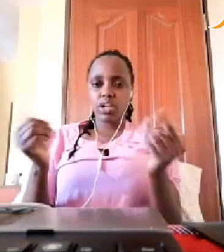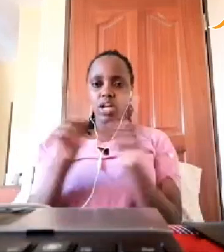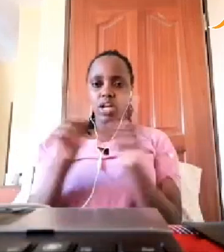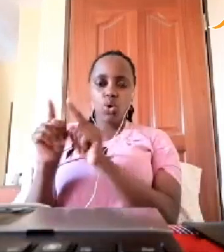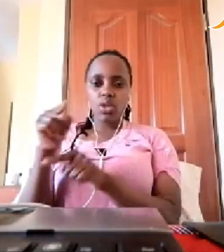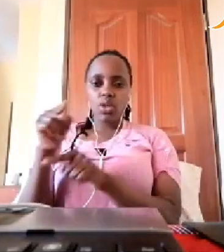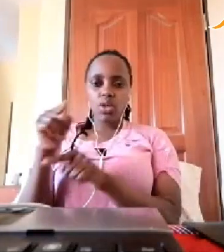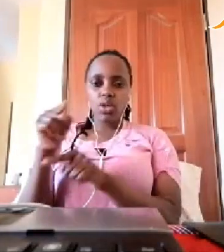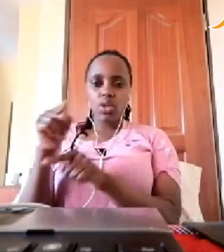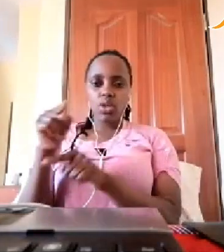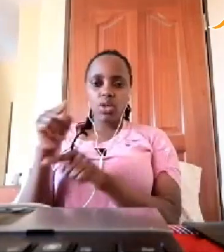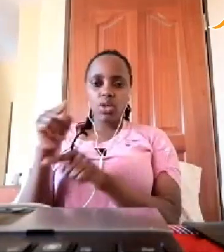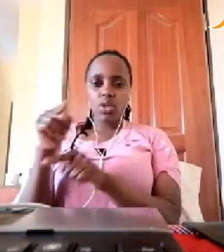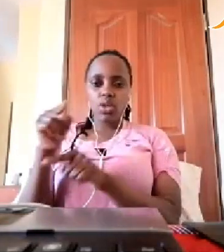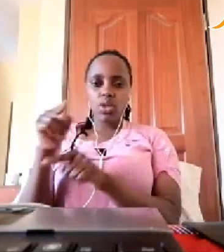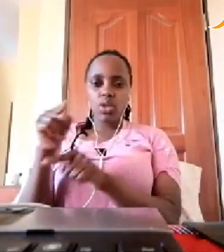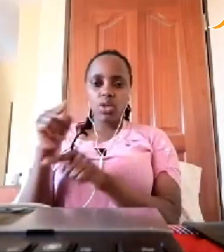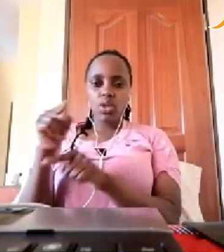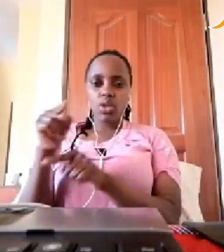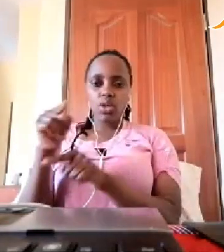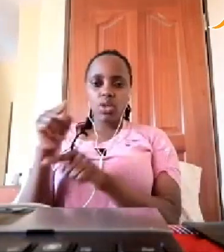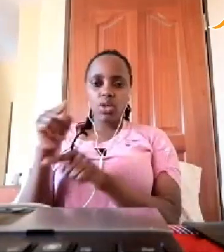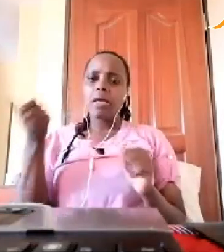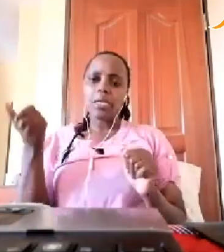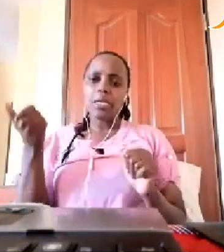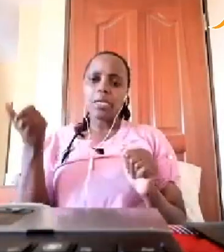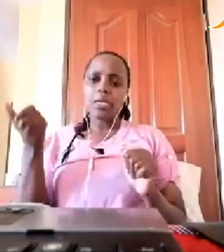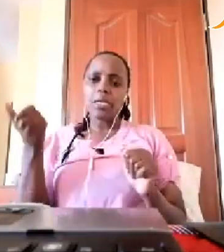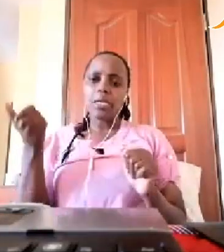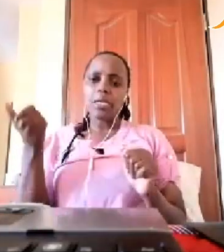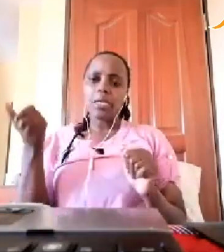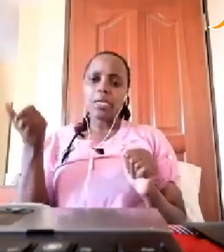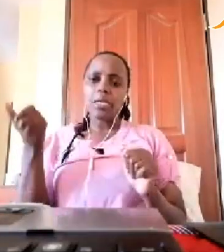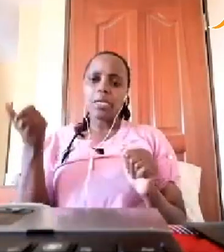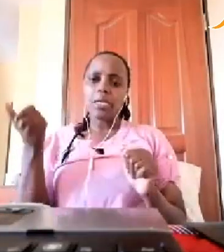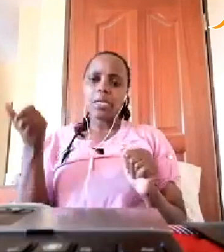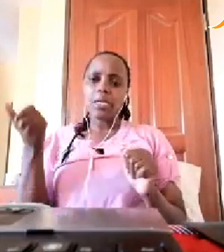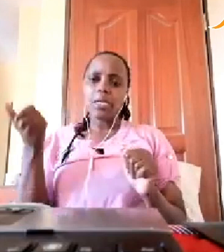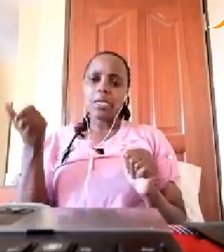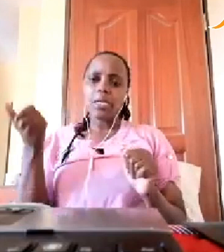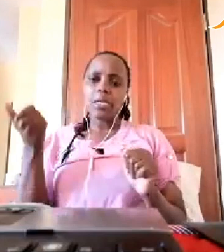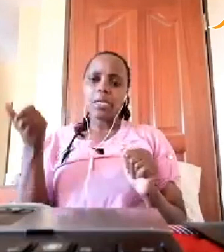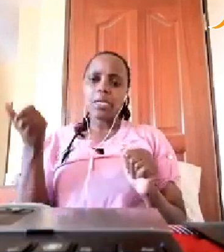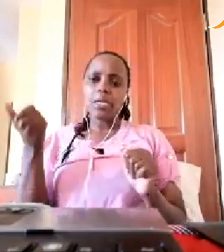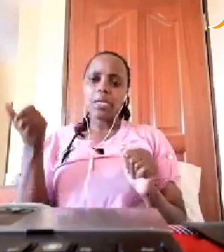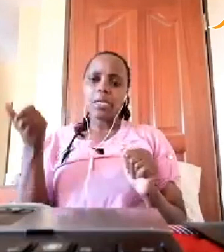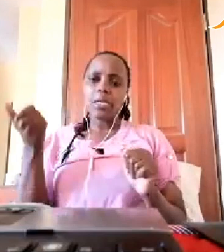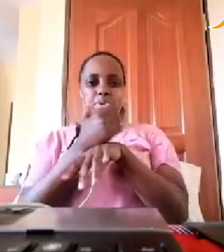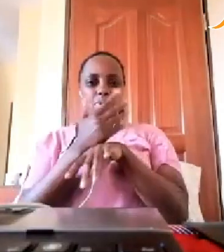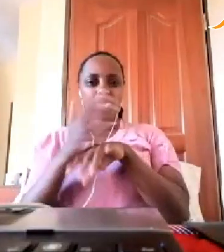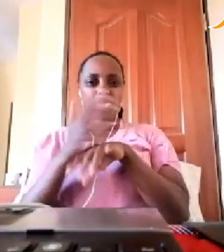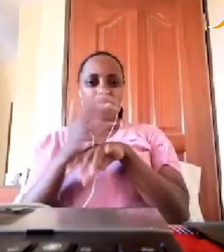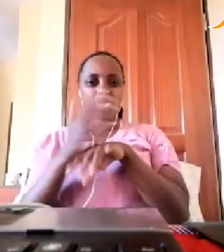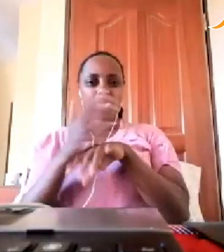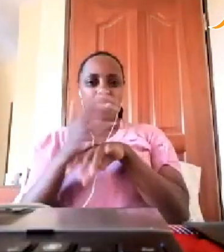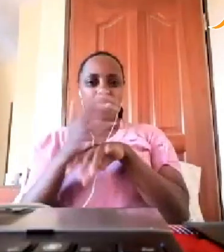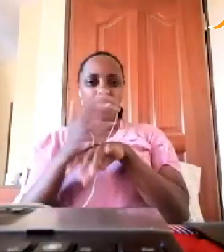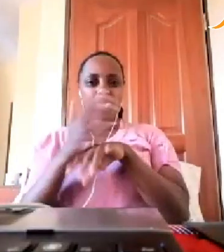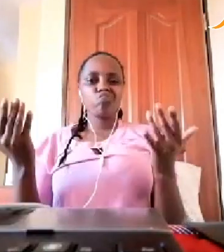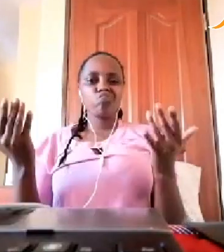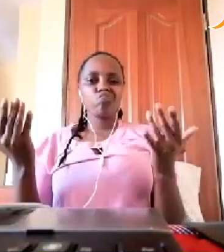in the capital, and as I've been listening to my colleagues as well, it could have been better. I think because of time, but